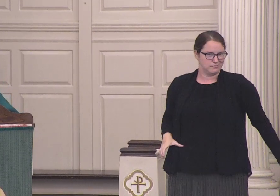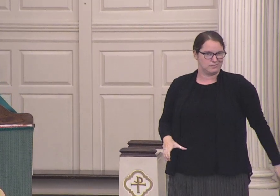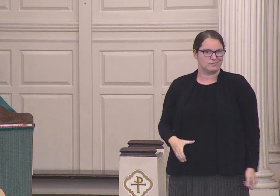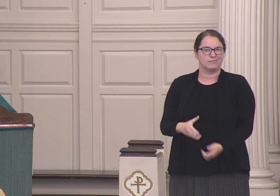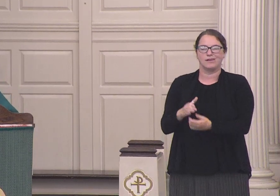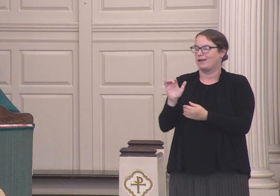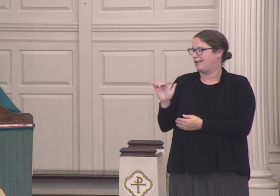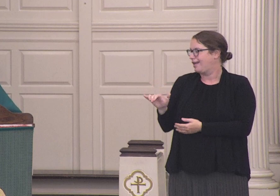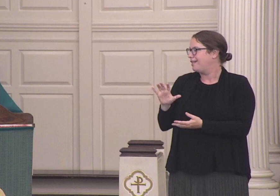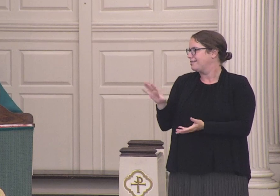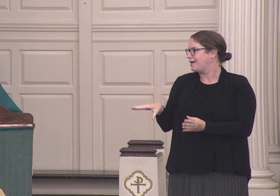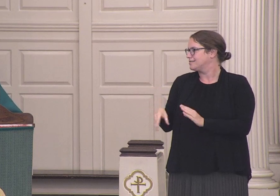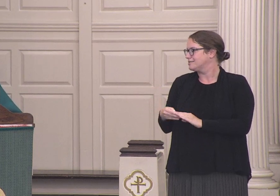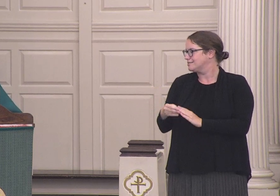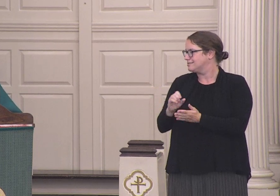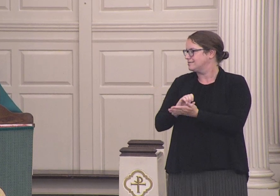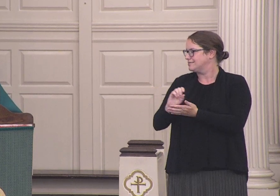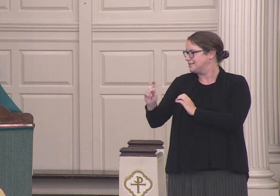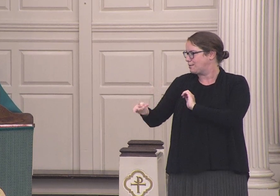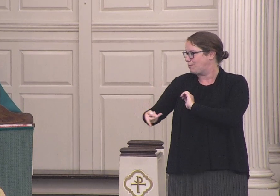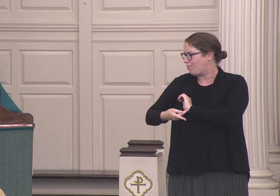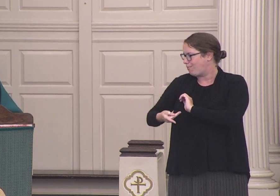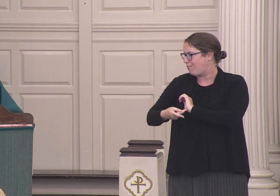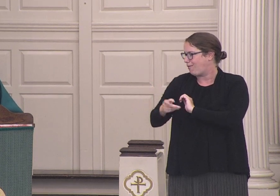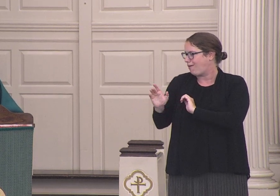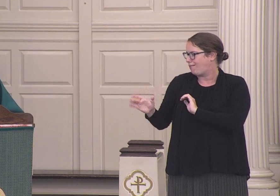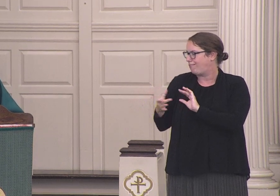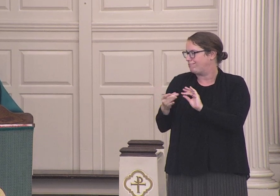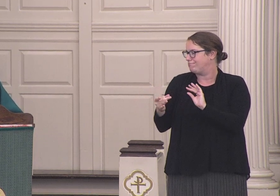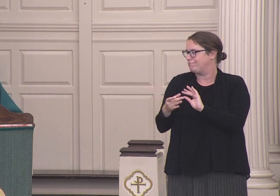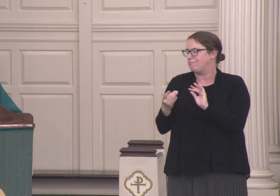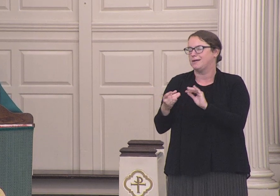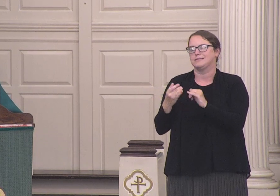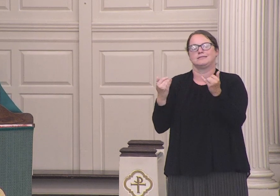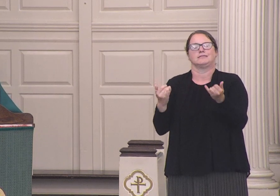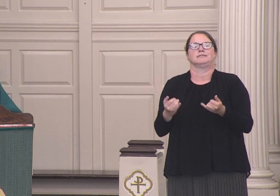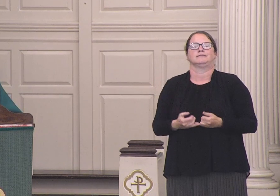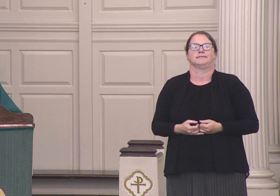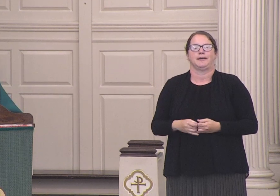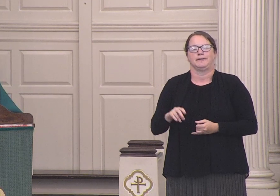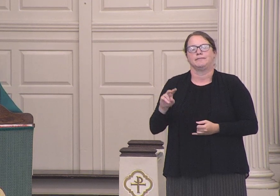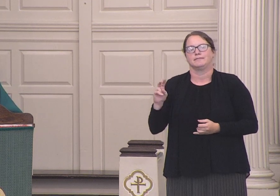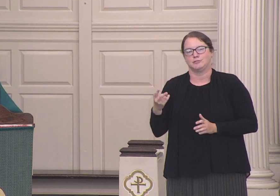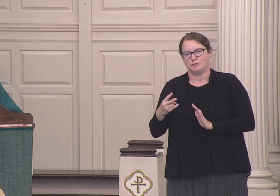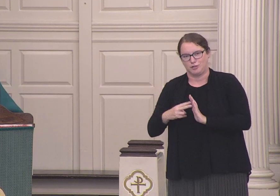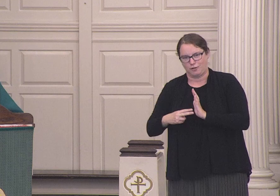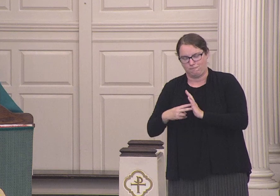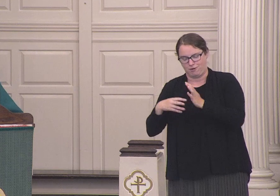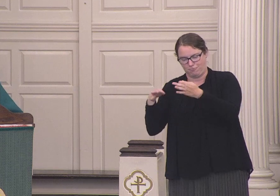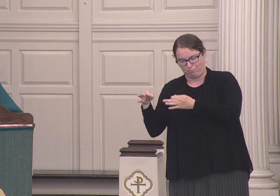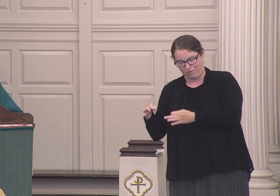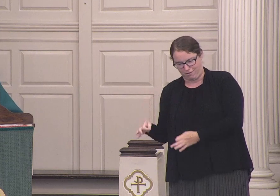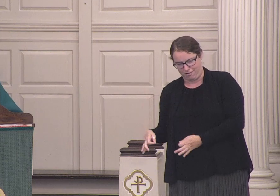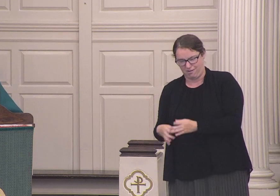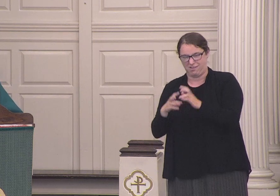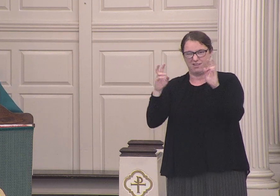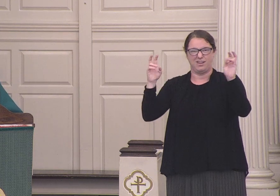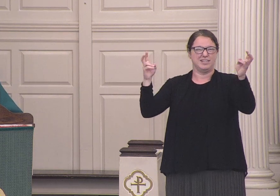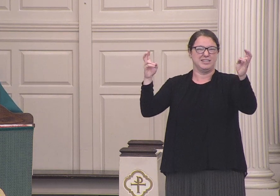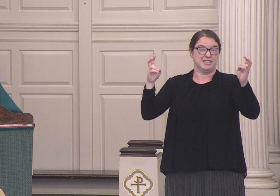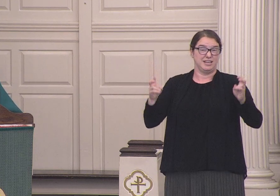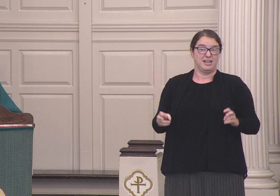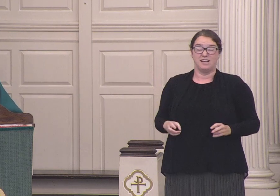St. Paul has spoken to us in the second reading. In love, he destined us